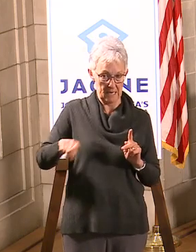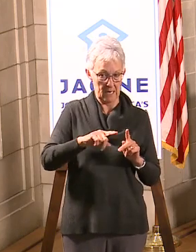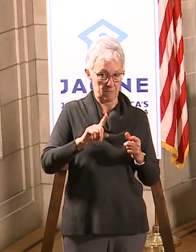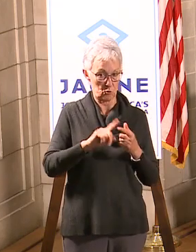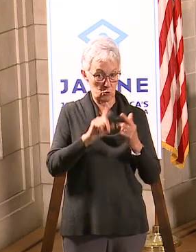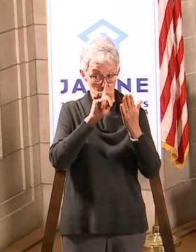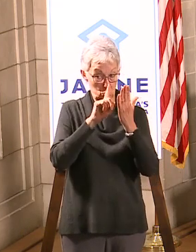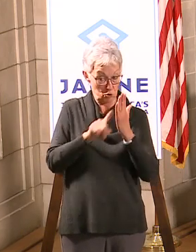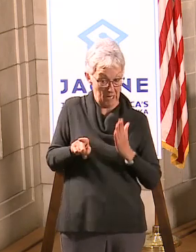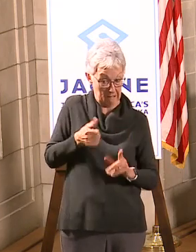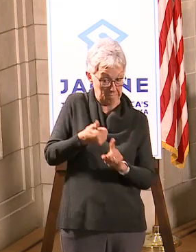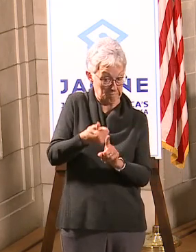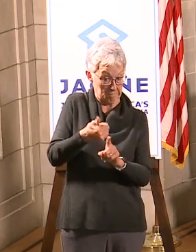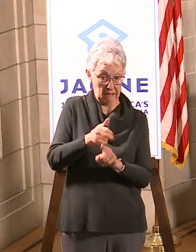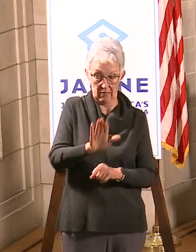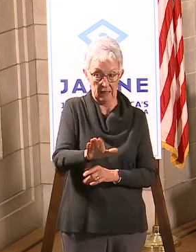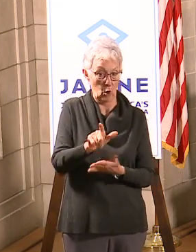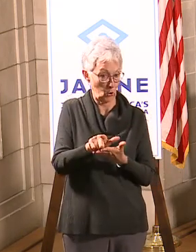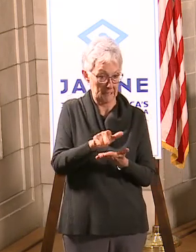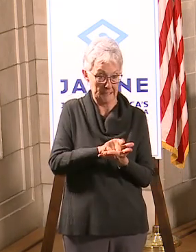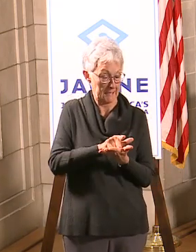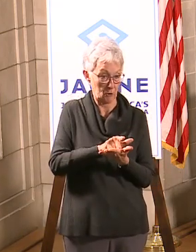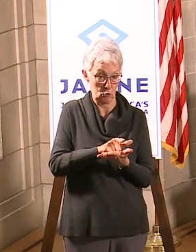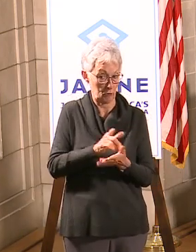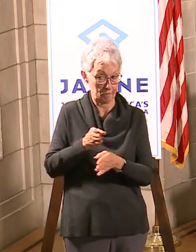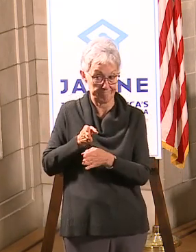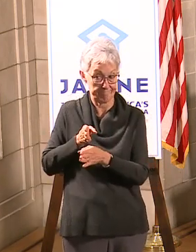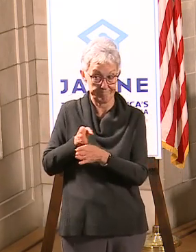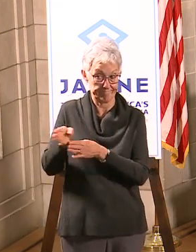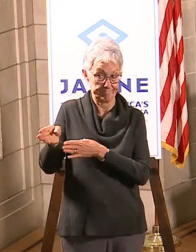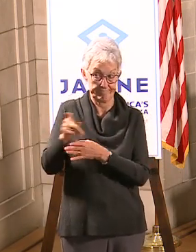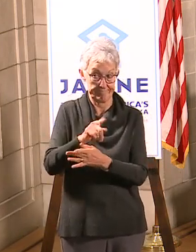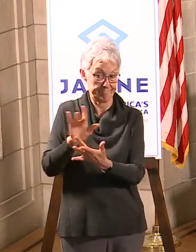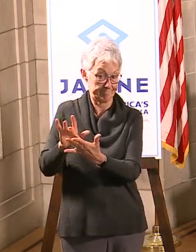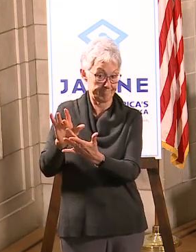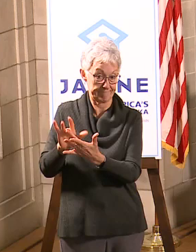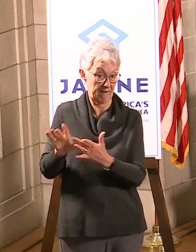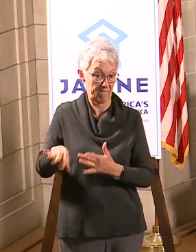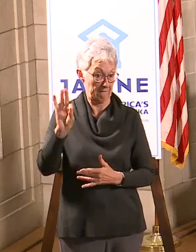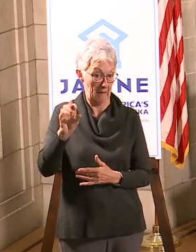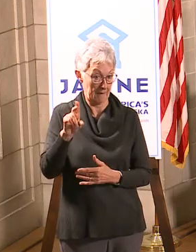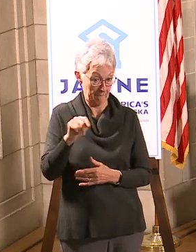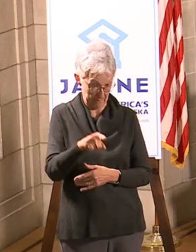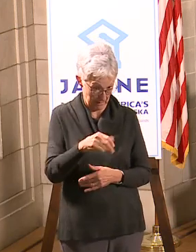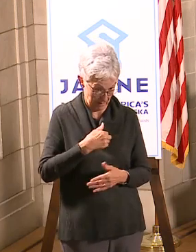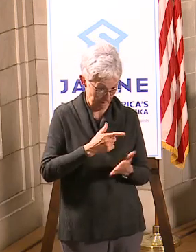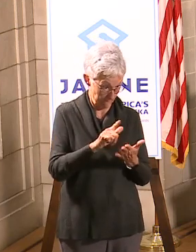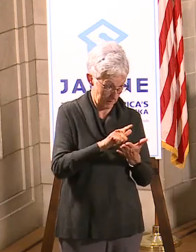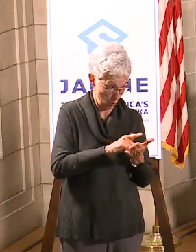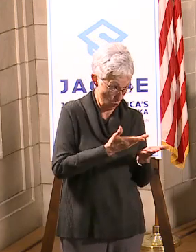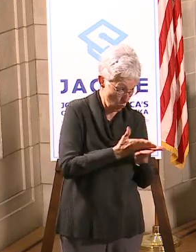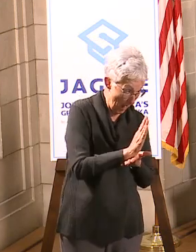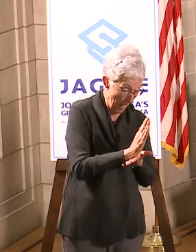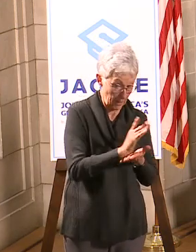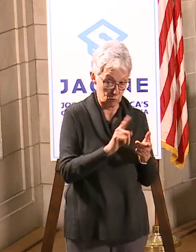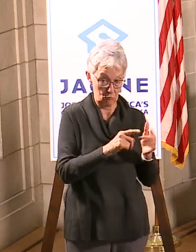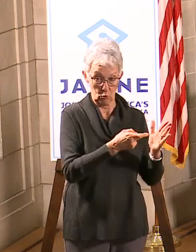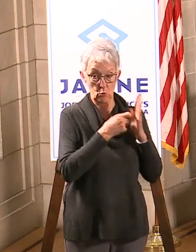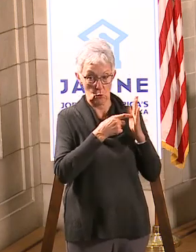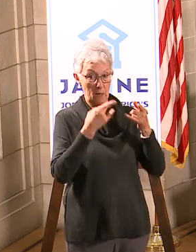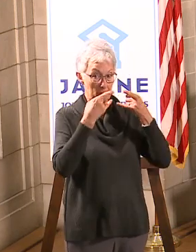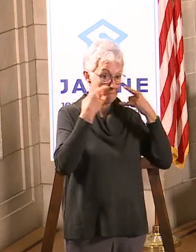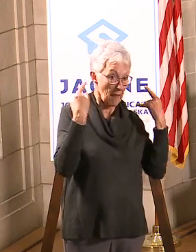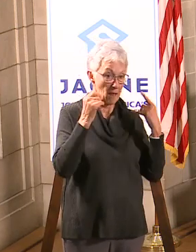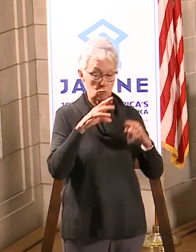many municipalities, it would be dependent on what each individually looks like. So I couldn't tell you if each of